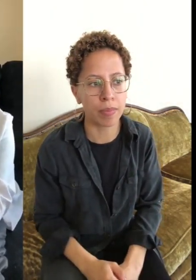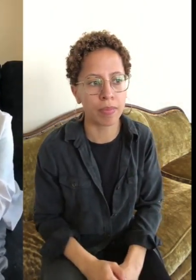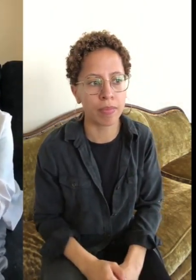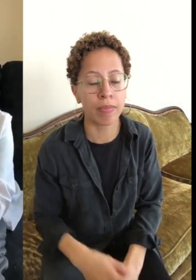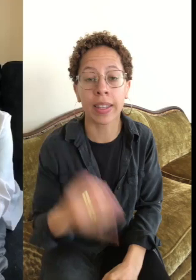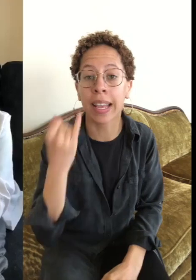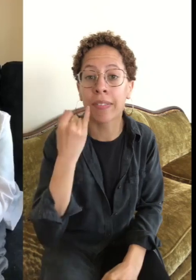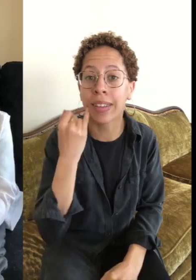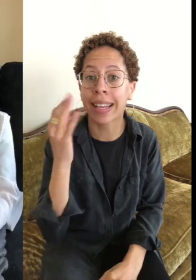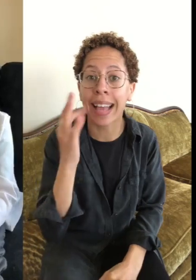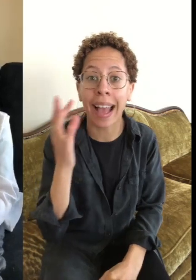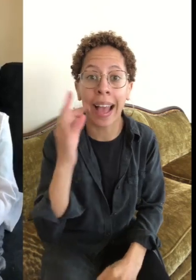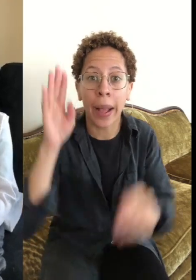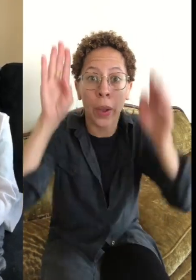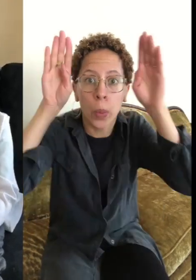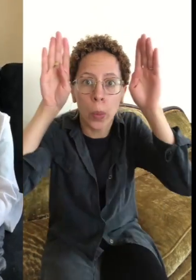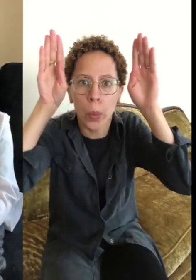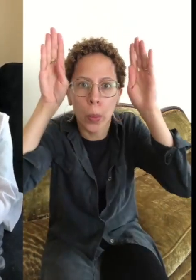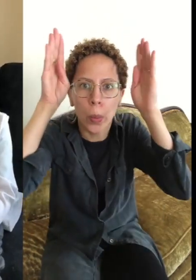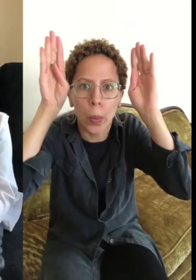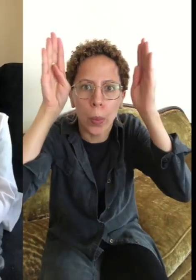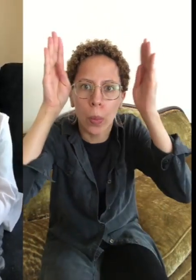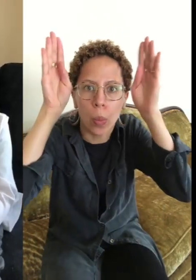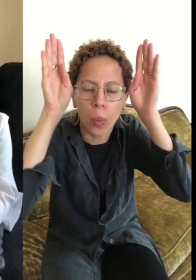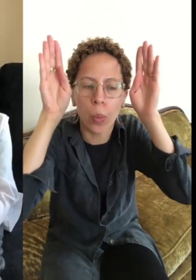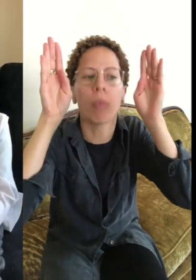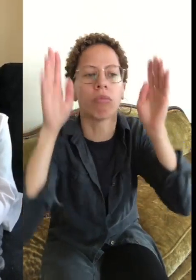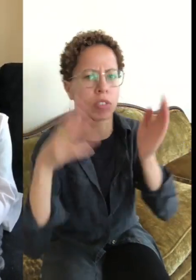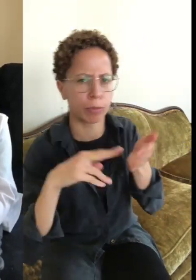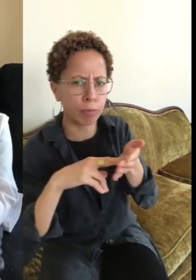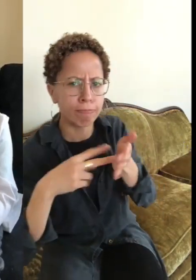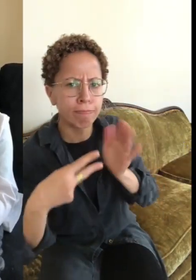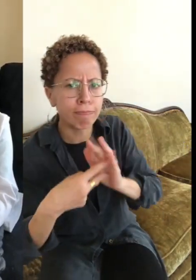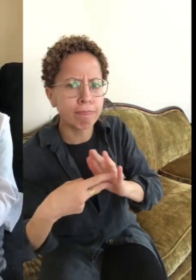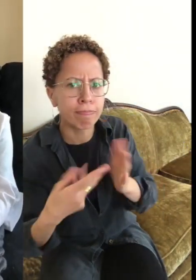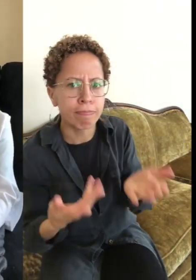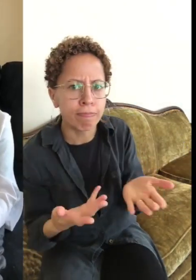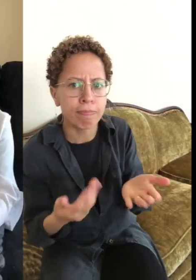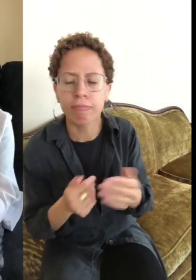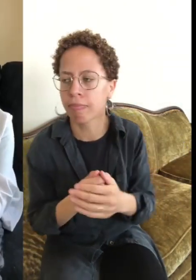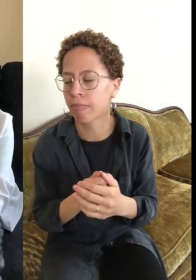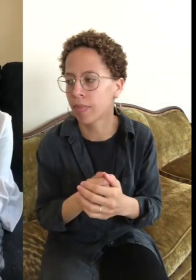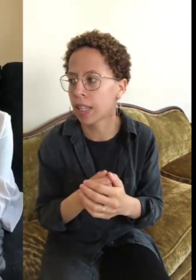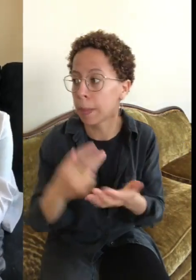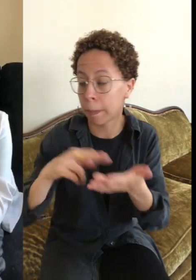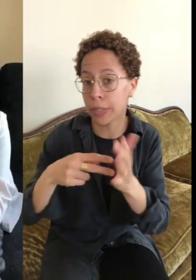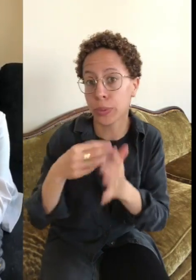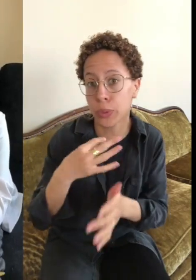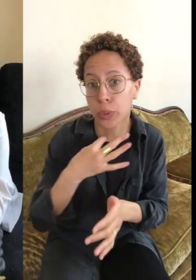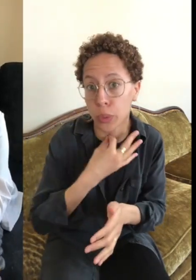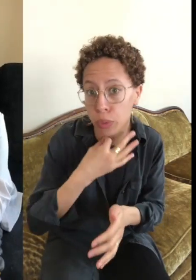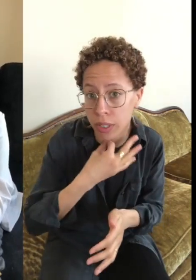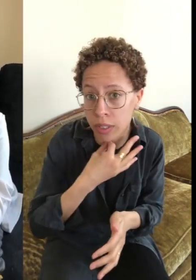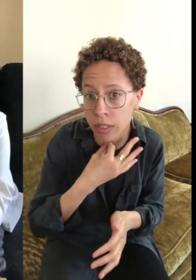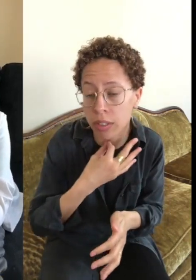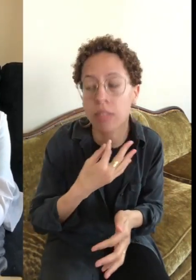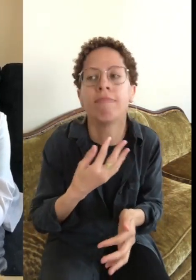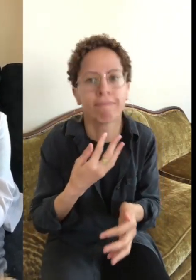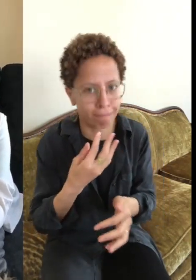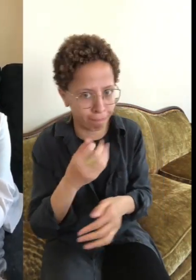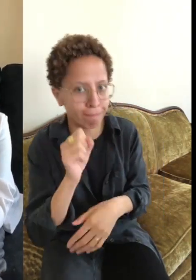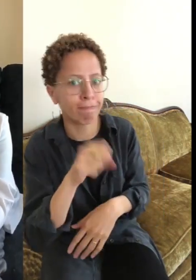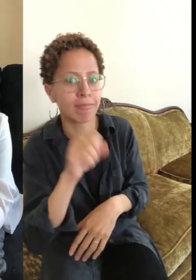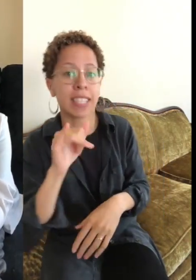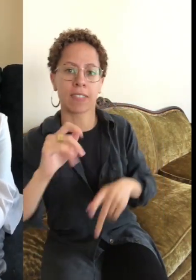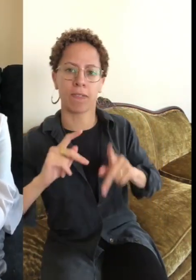When my cat twitches his ears, Oh, what does that mean? it means he's curious. Yeah, so that's